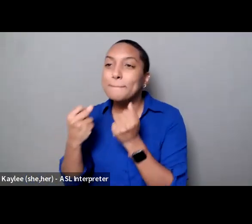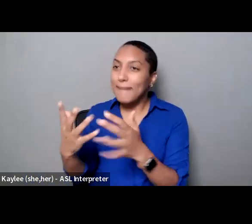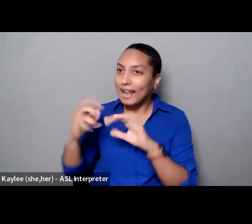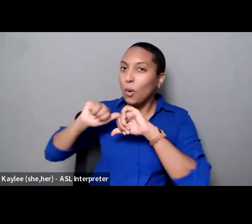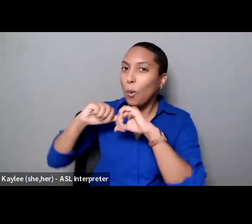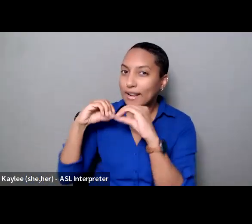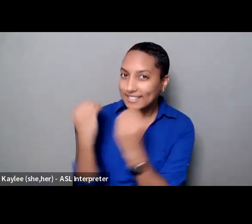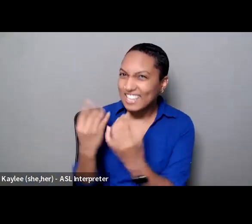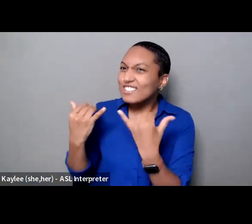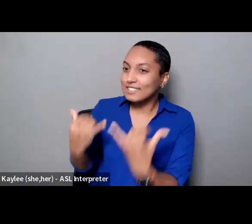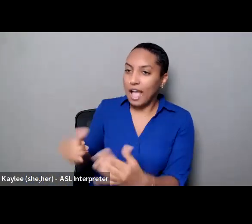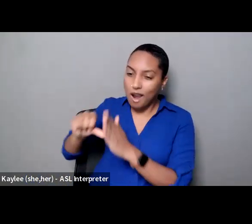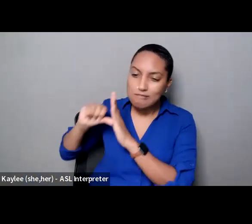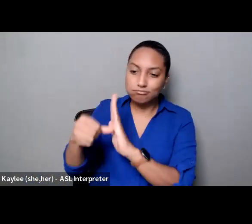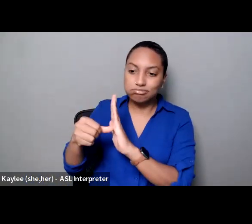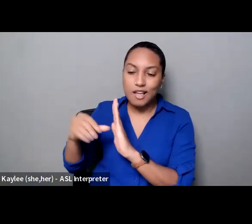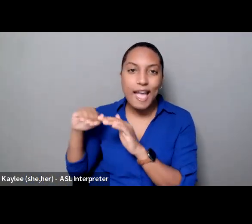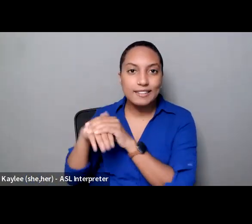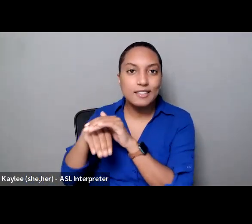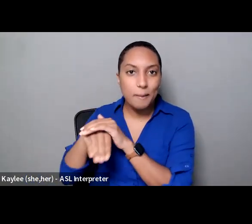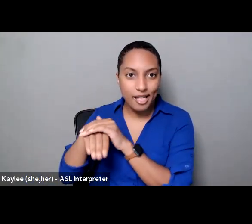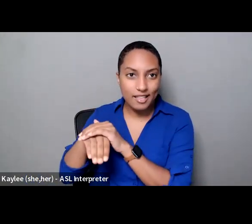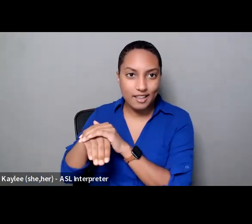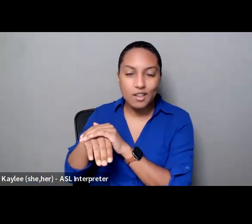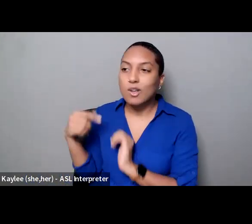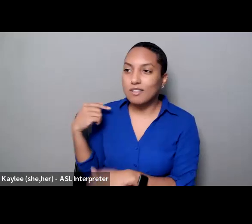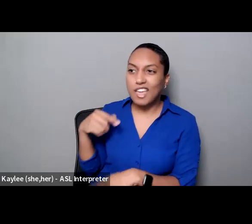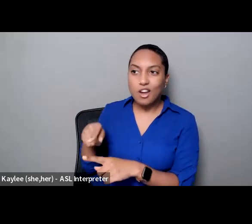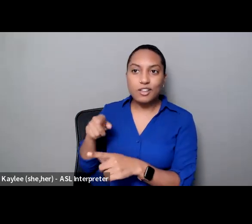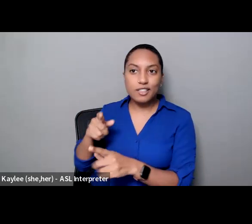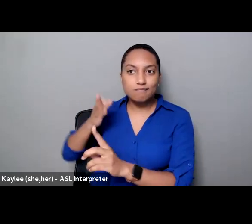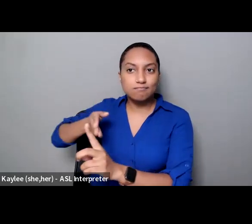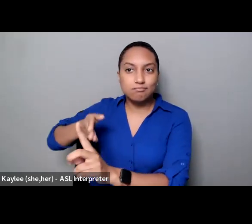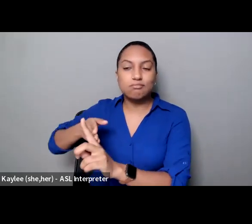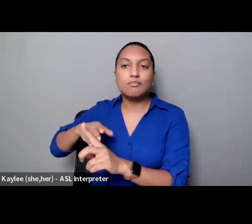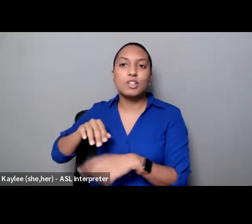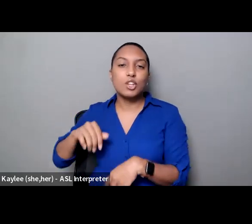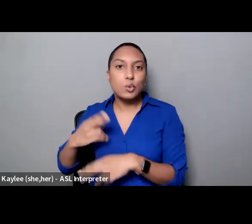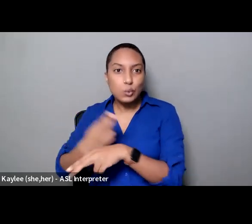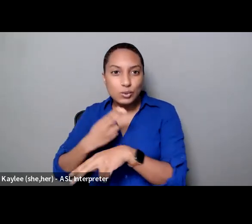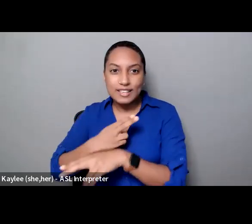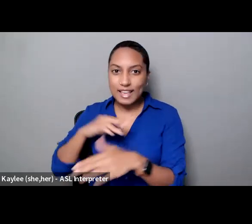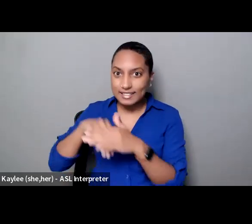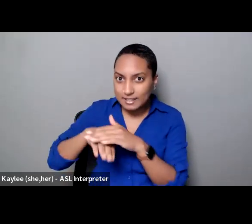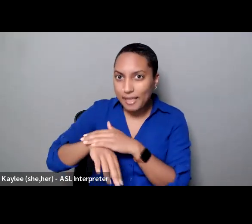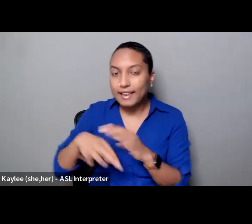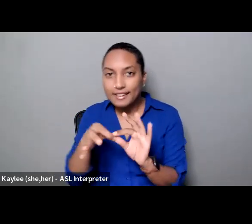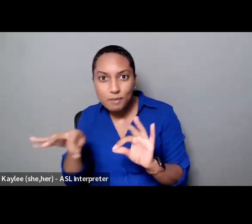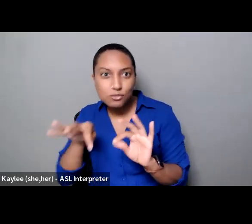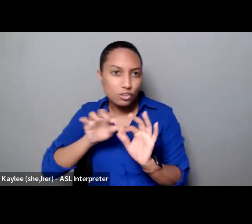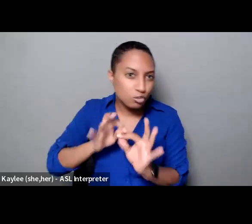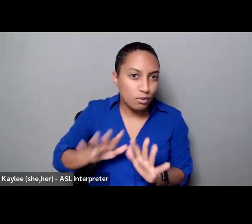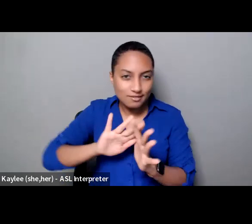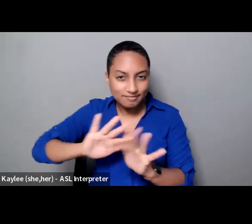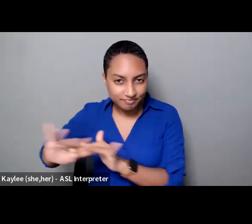of their acronym and what they're doing. So part of it is having an understanding of the terminology. And then the key